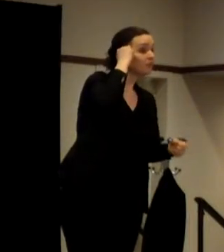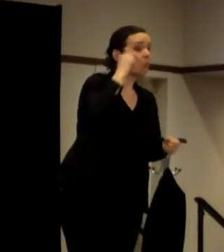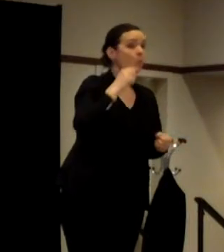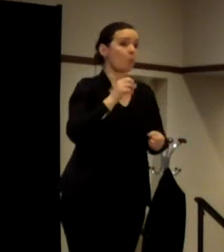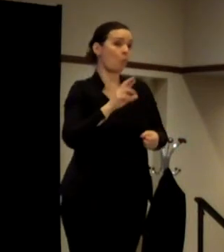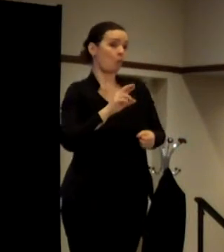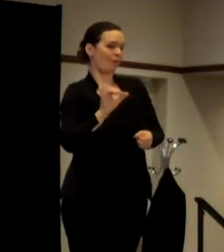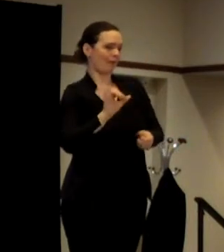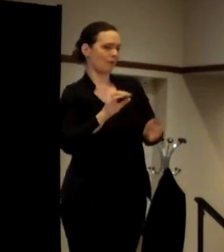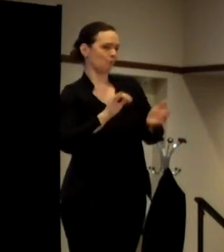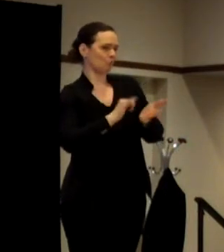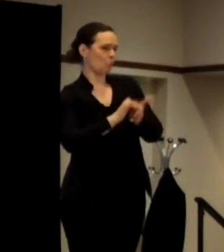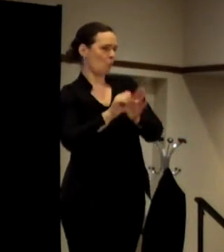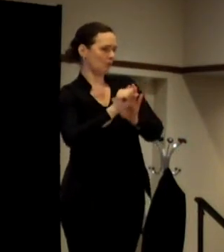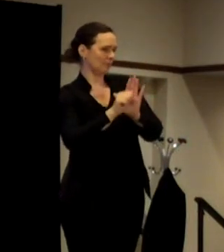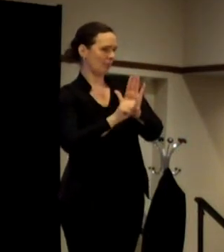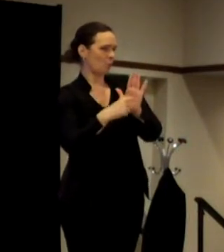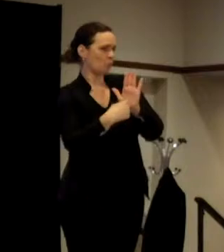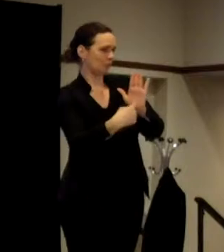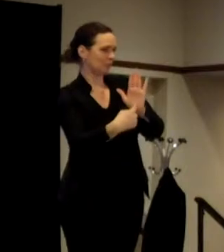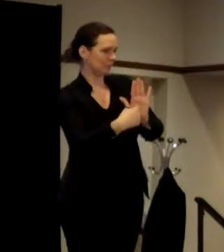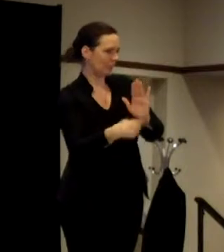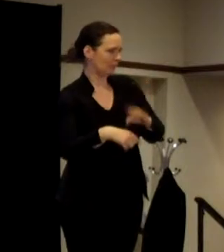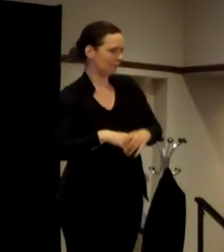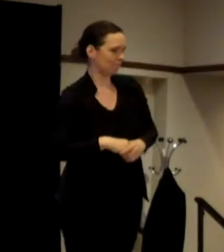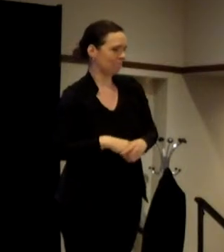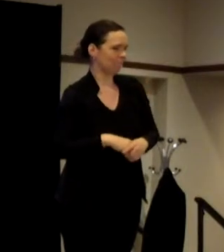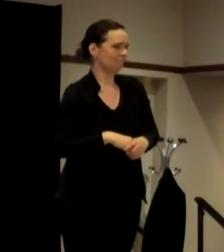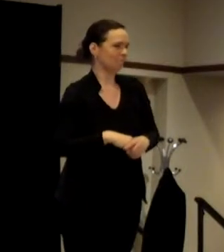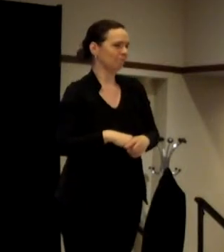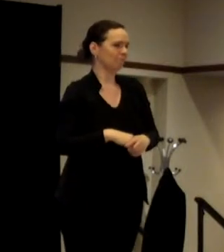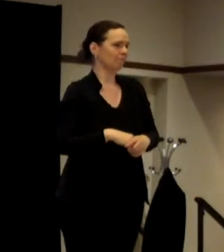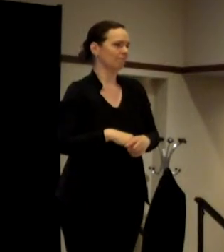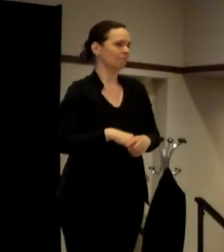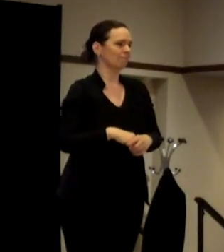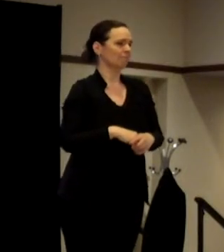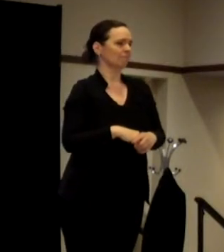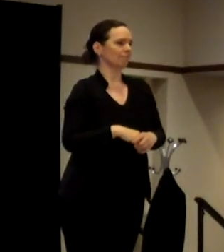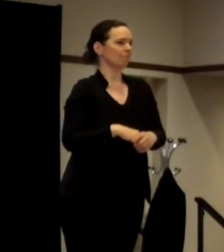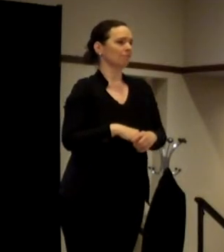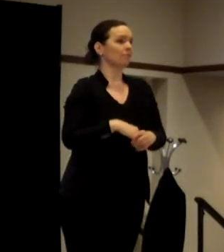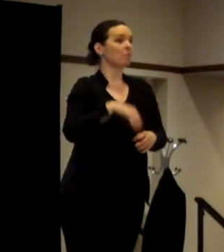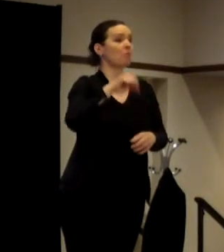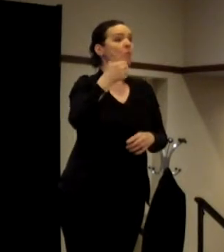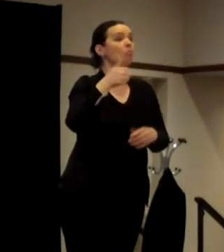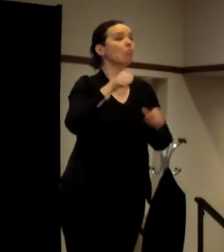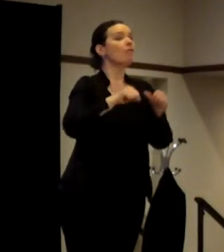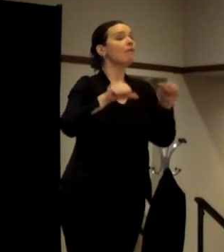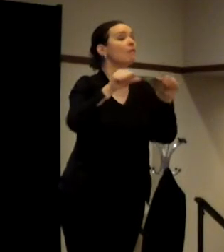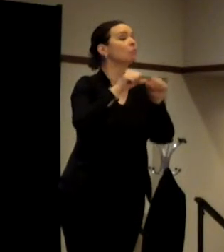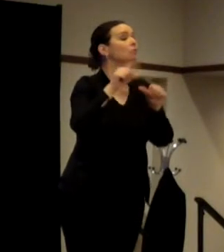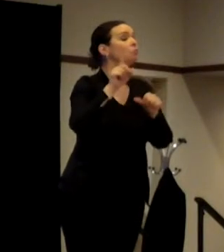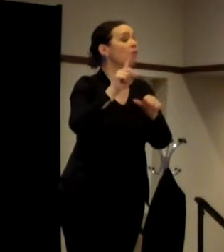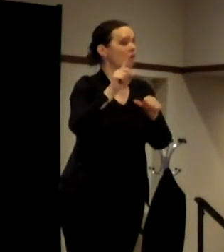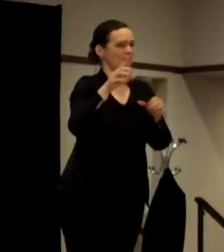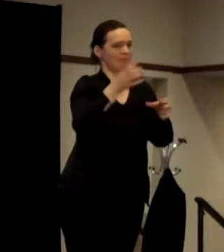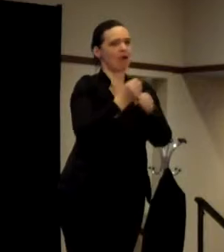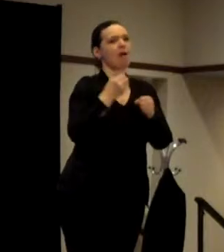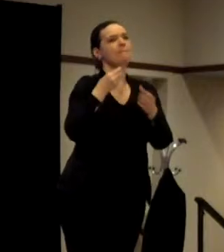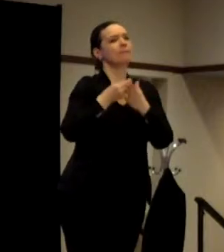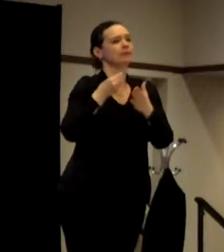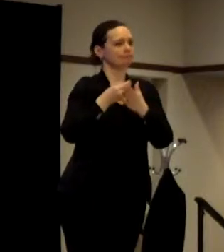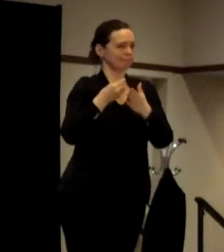only the large ones over 500,000 got any help before. Everyone else, the states kept the money. So it's frustrating,